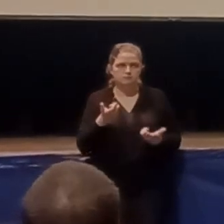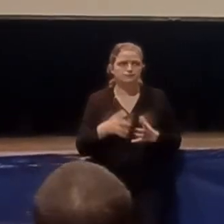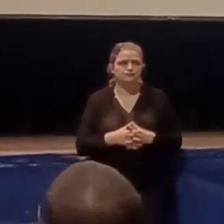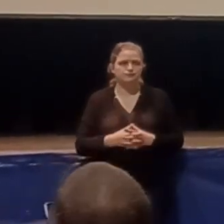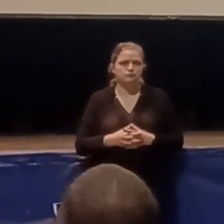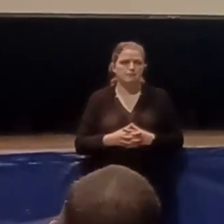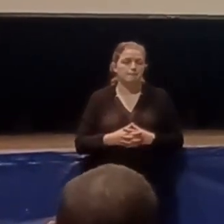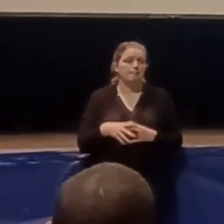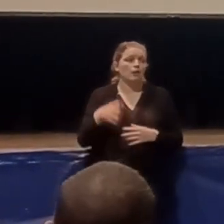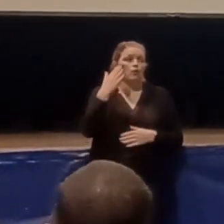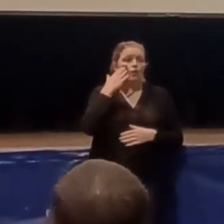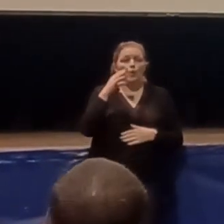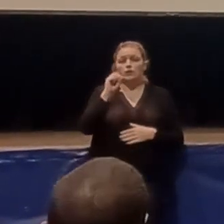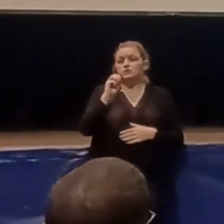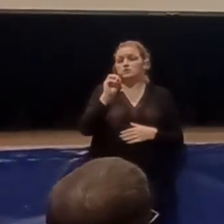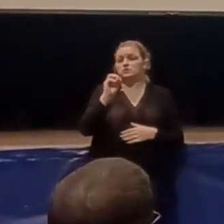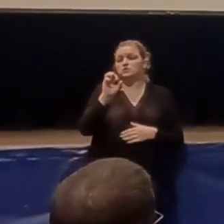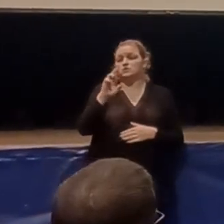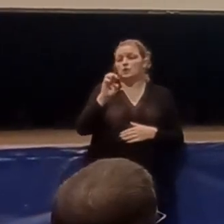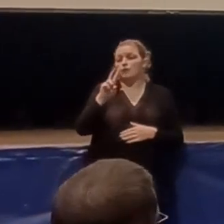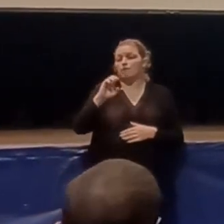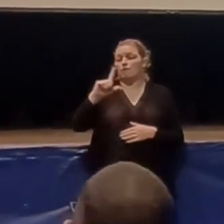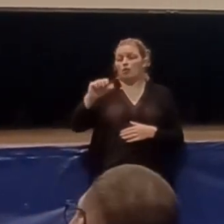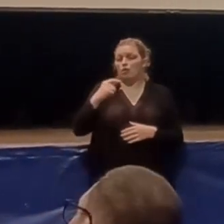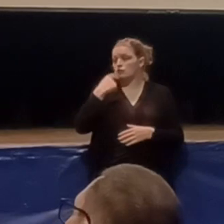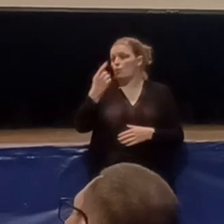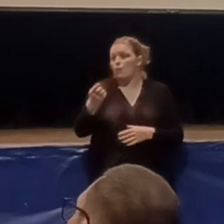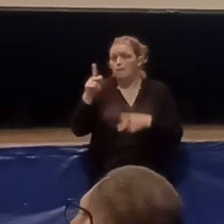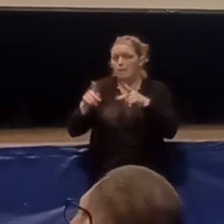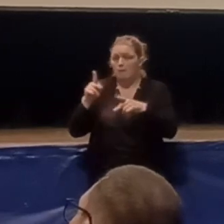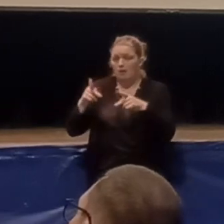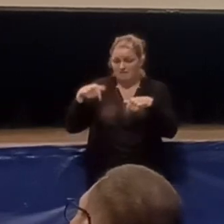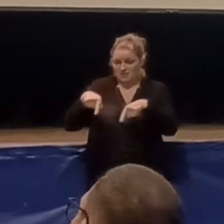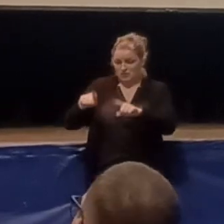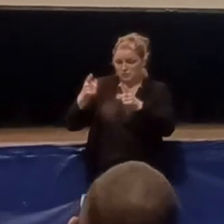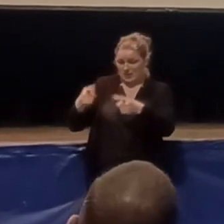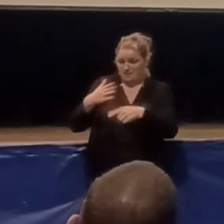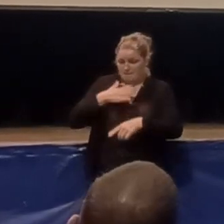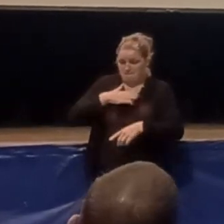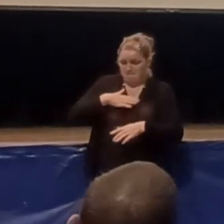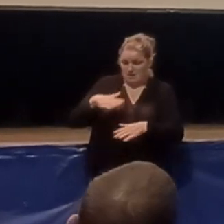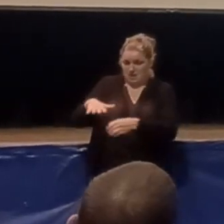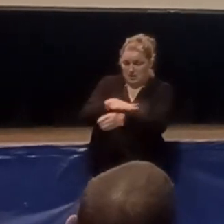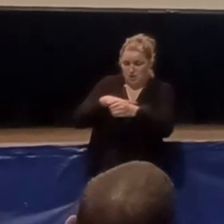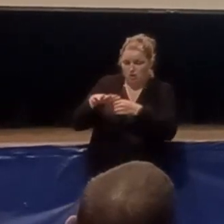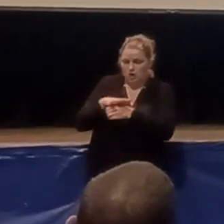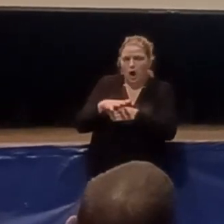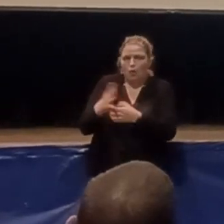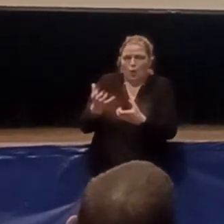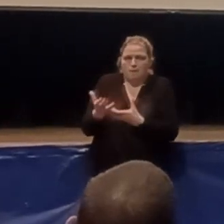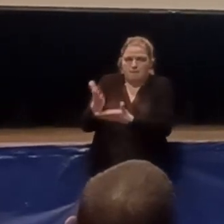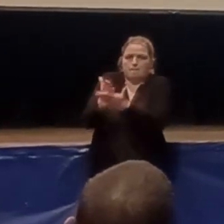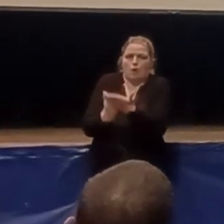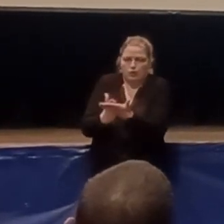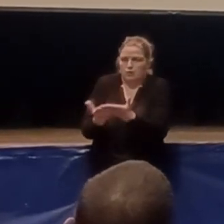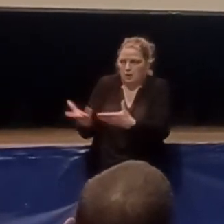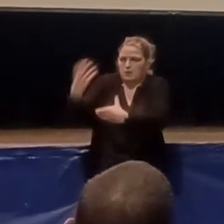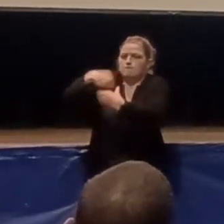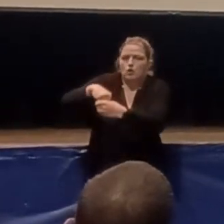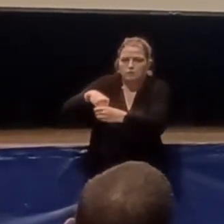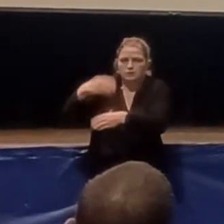in Somerville, I said to folks, you know, if this was going through my neighborhood, I would want to be part of the process.